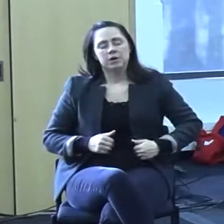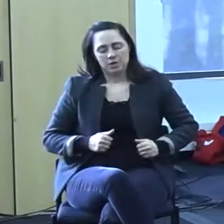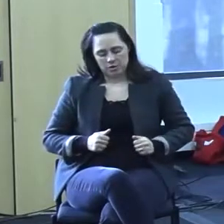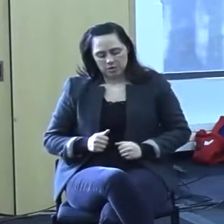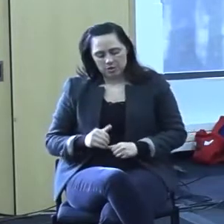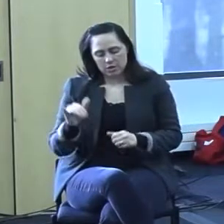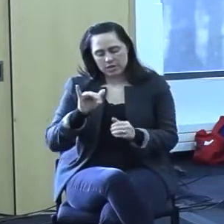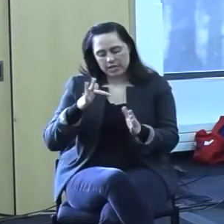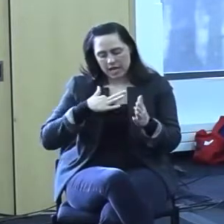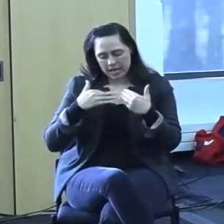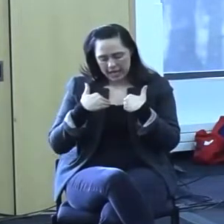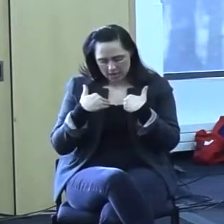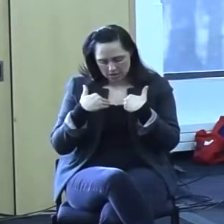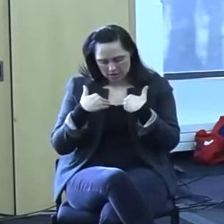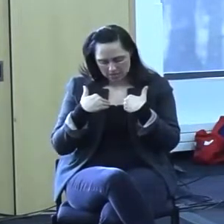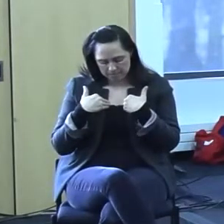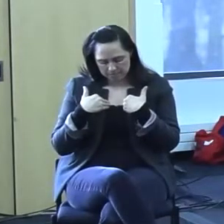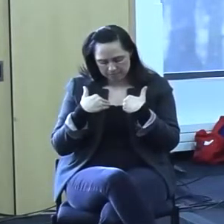like I had